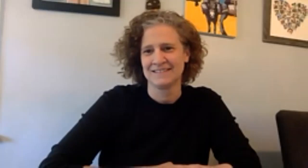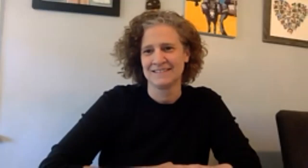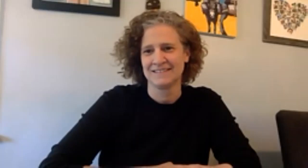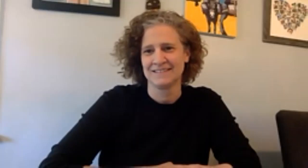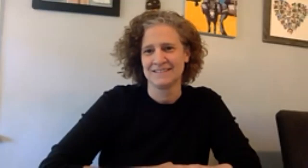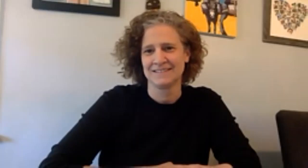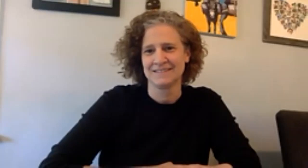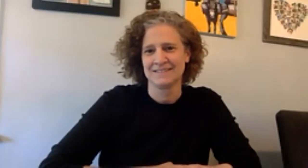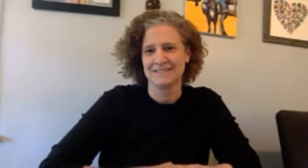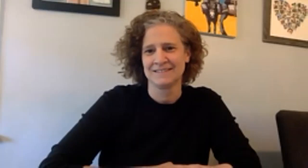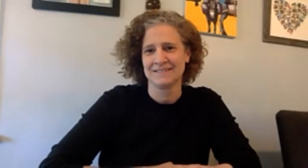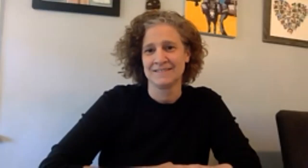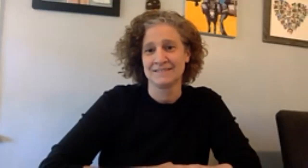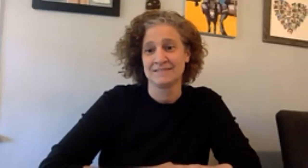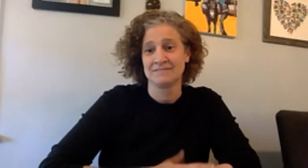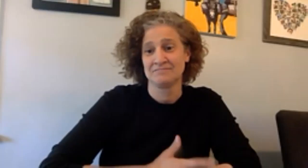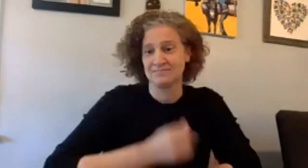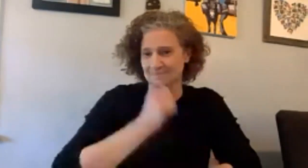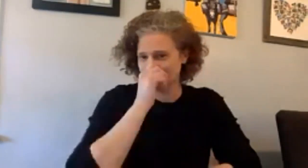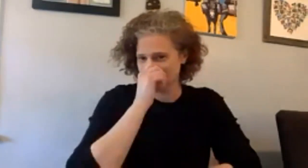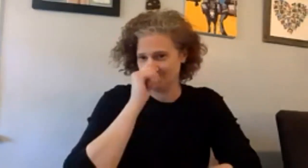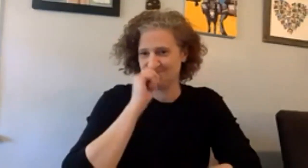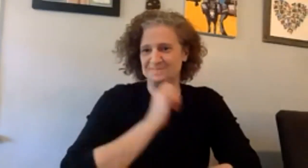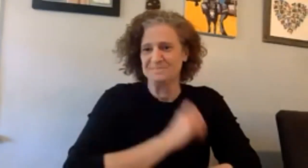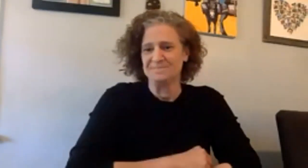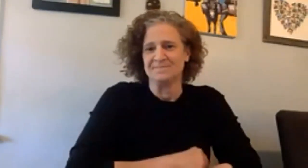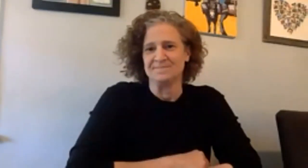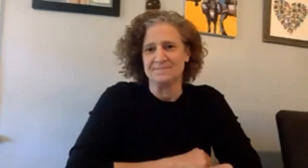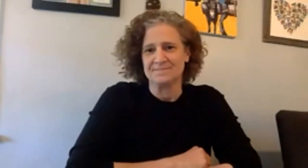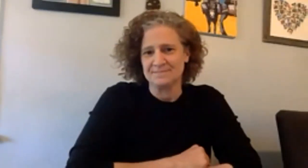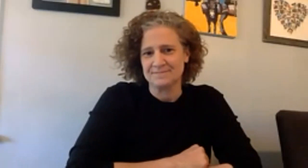I'm gonna have to look at it like this, then that's fine.